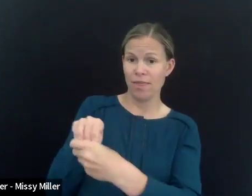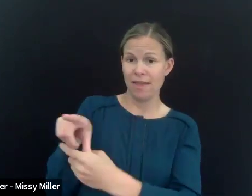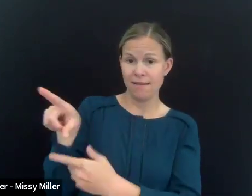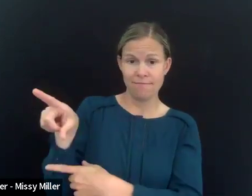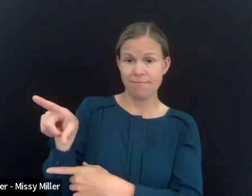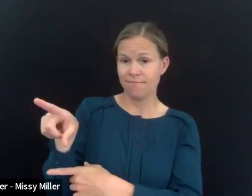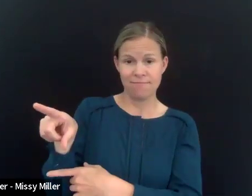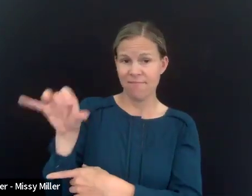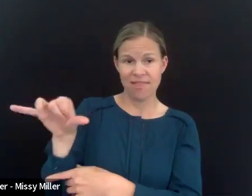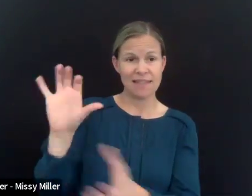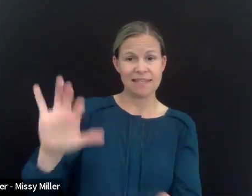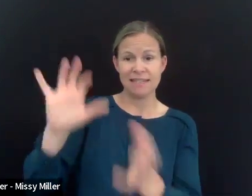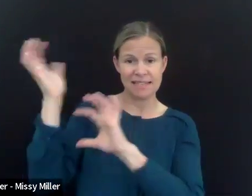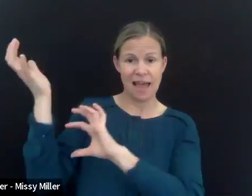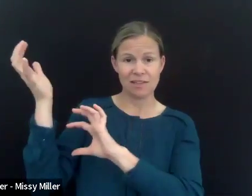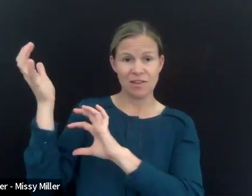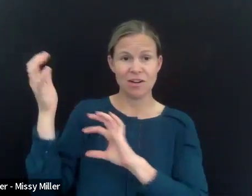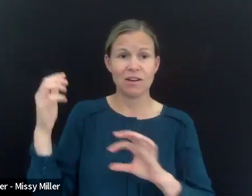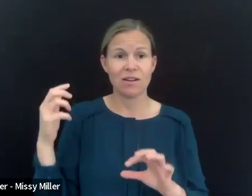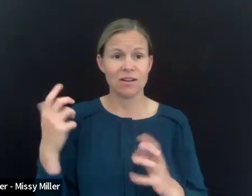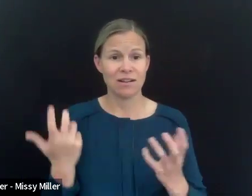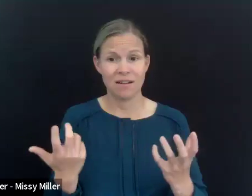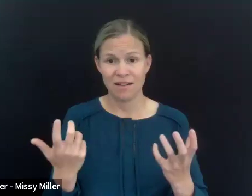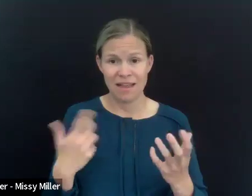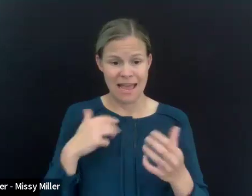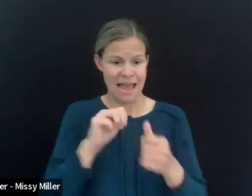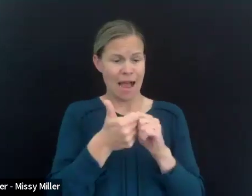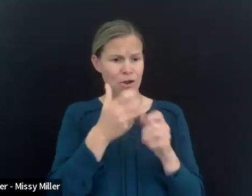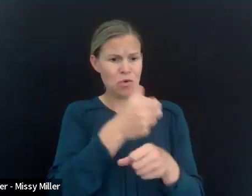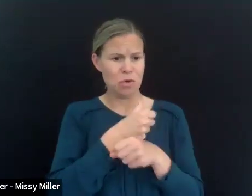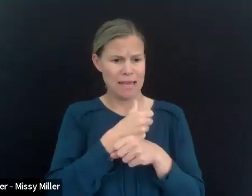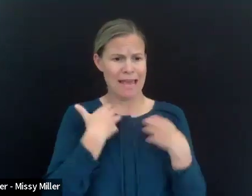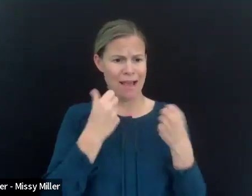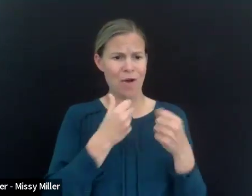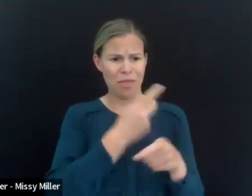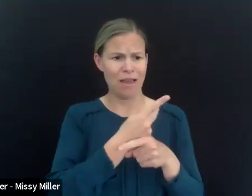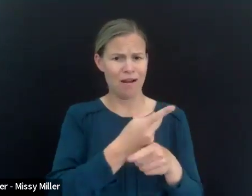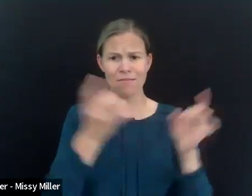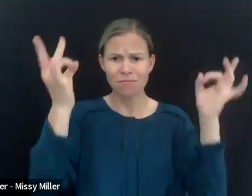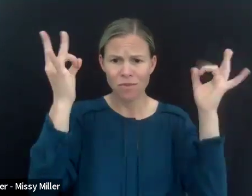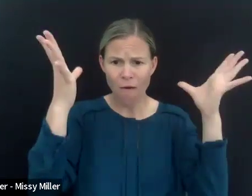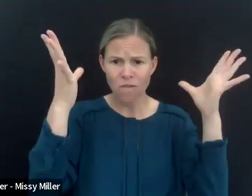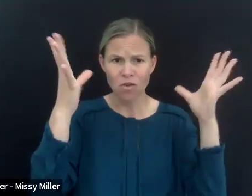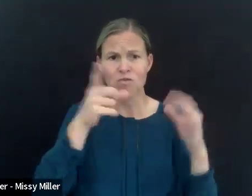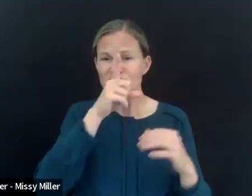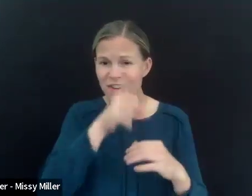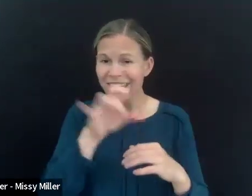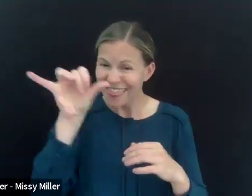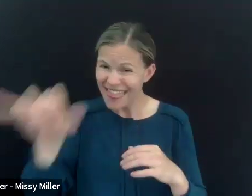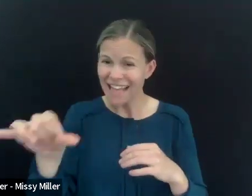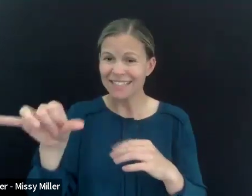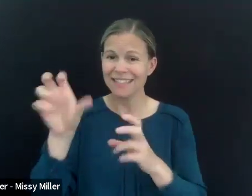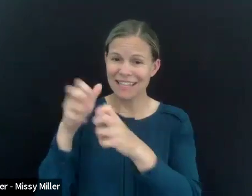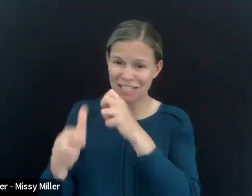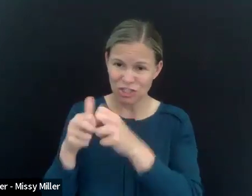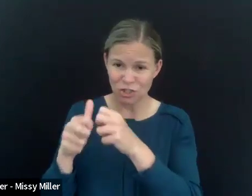in which we just are able to even just get healthcare in this country. That is the crisis. And I really